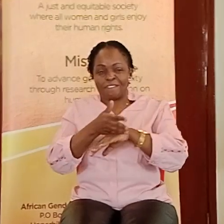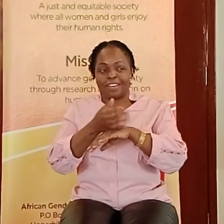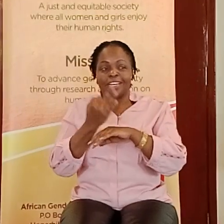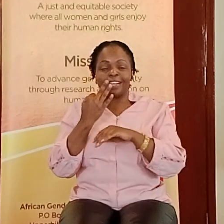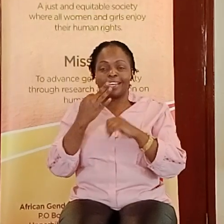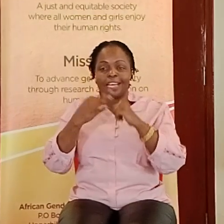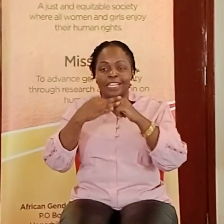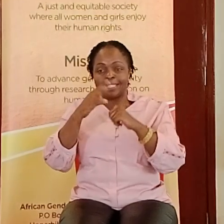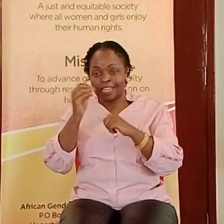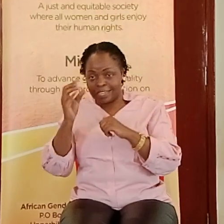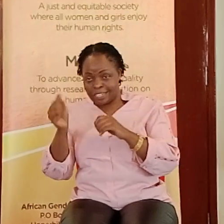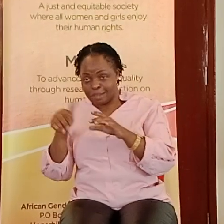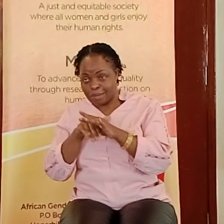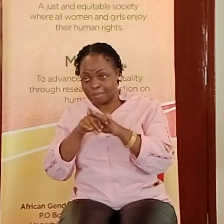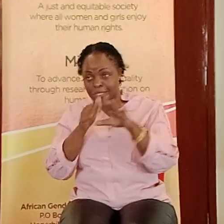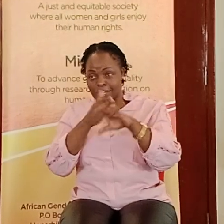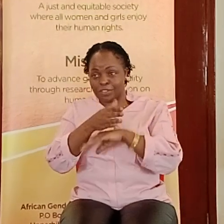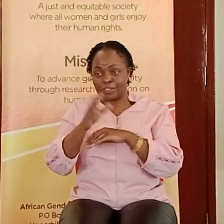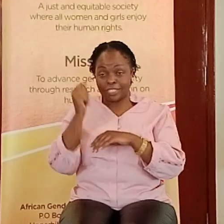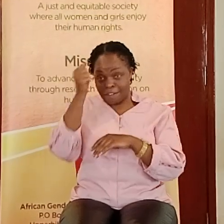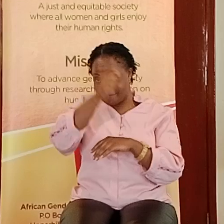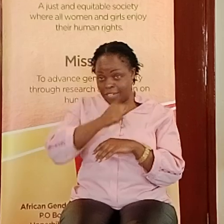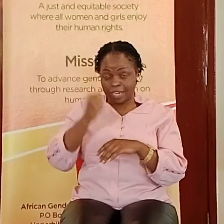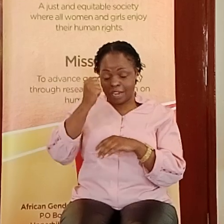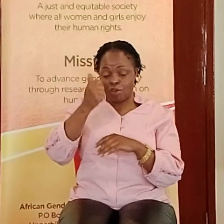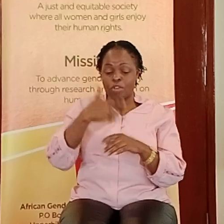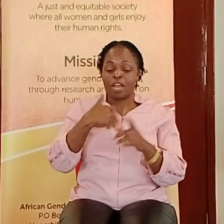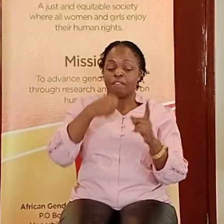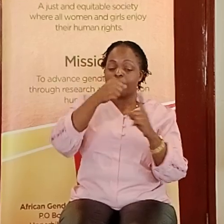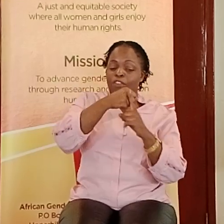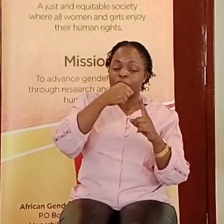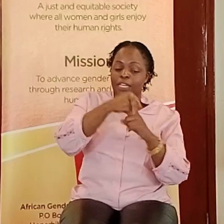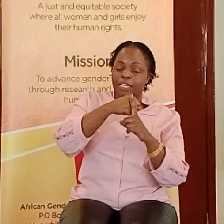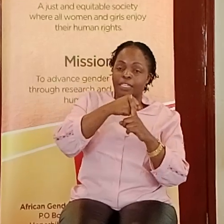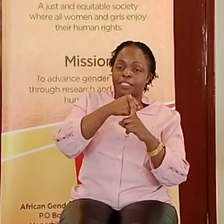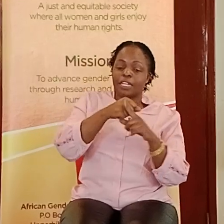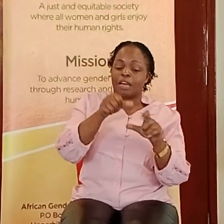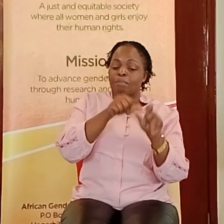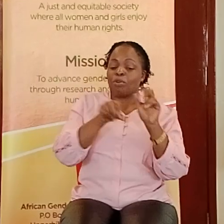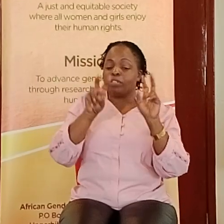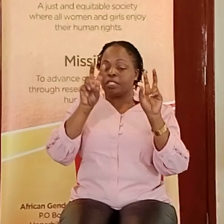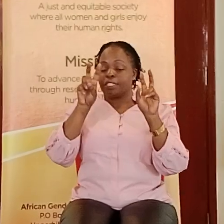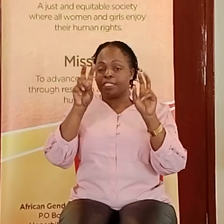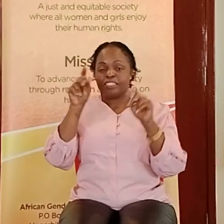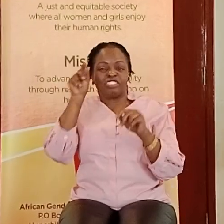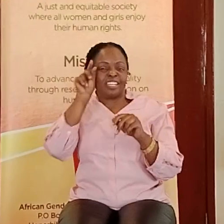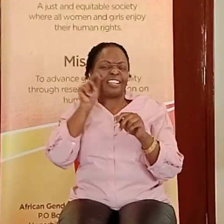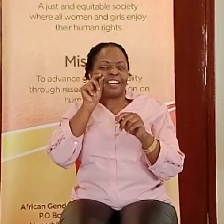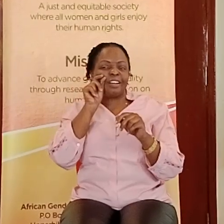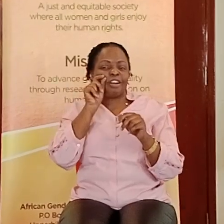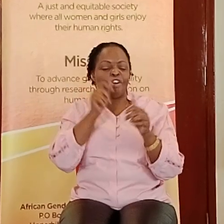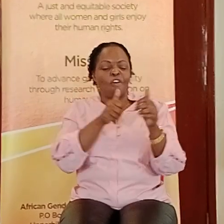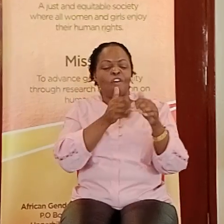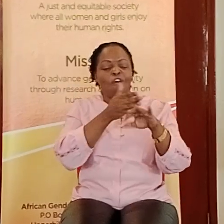Africa, and we've been advocating for issues of gender for the past 38 years now. And we work